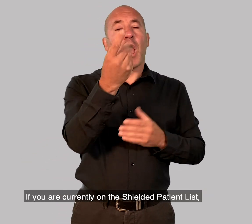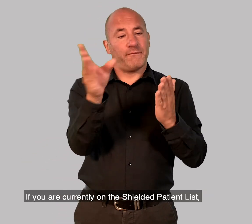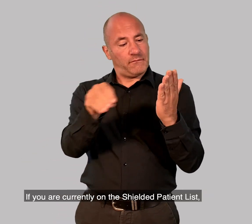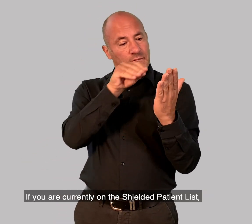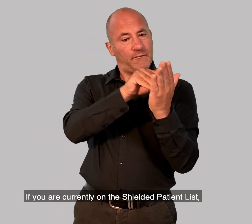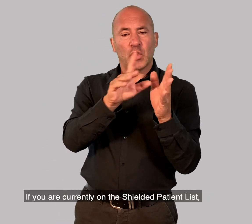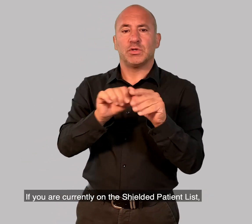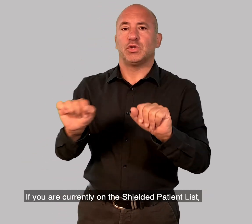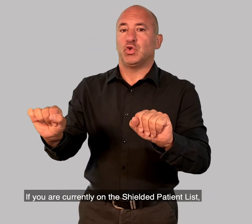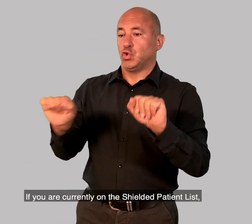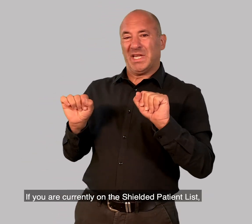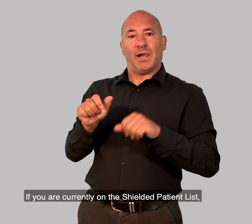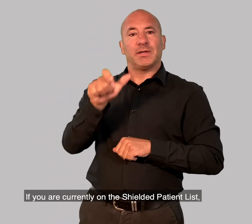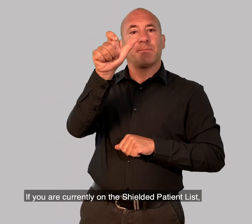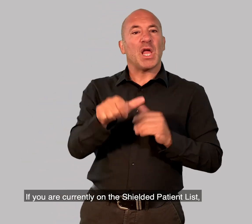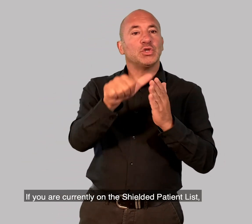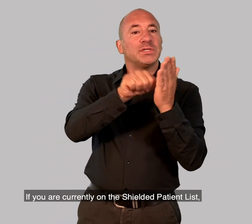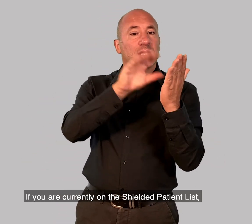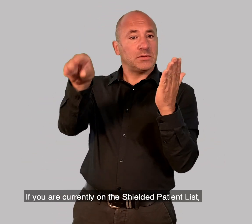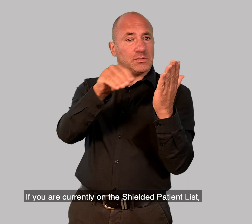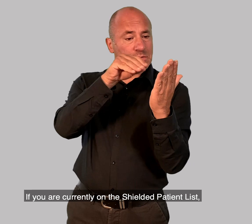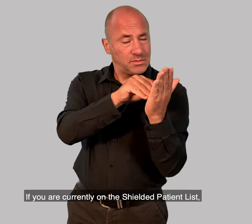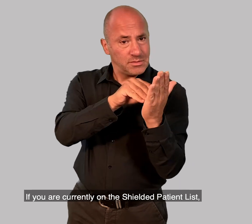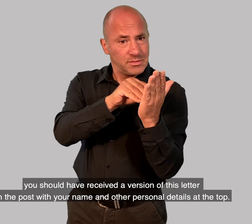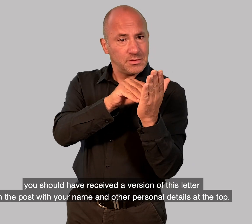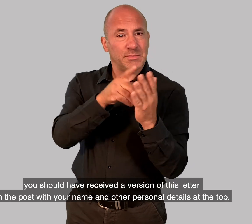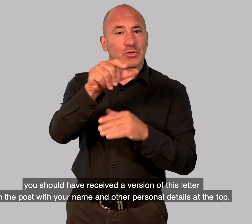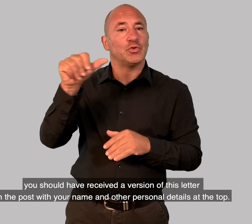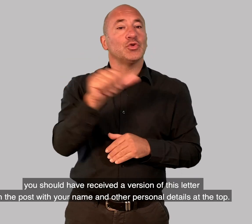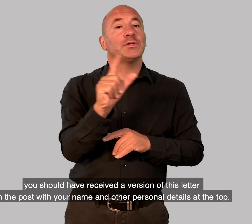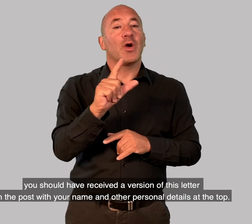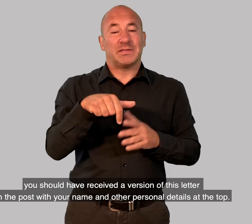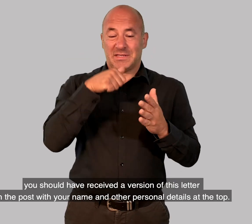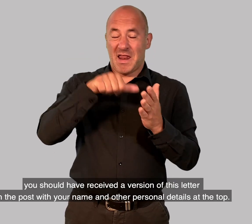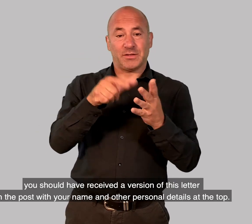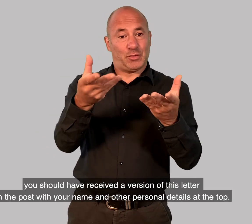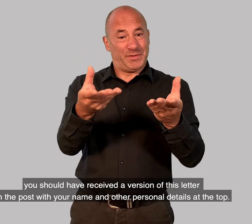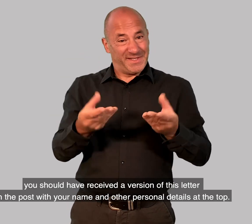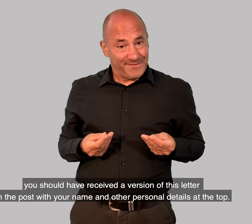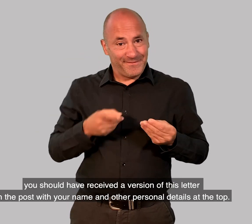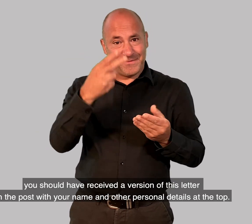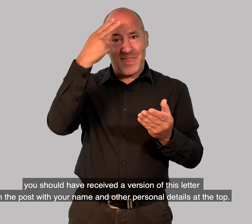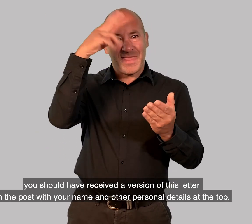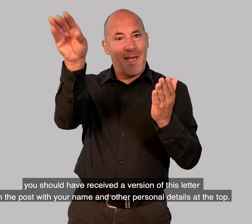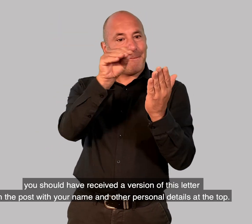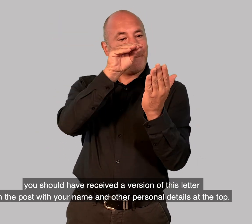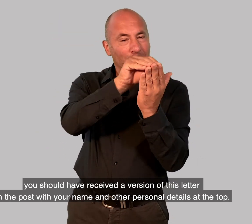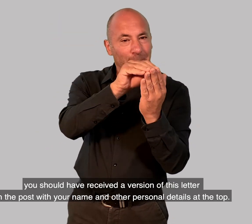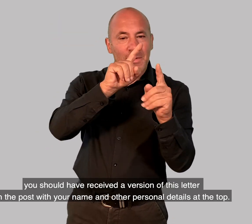If you're currently on the shielded patient list, you should have received a version of this letter in the post with your